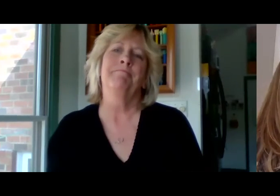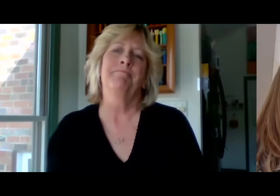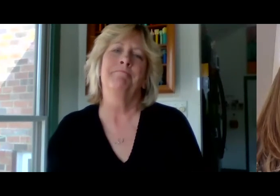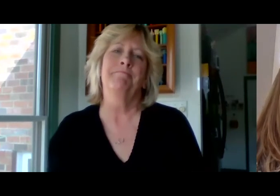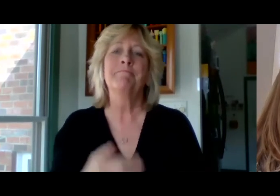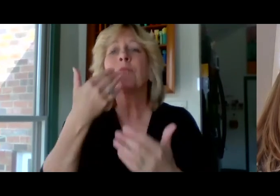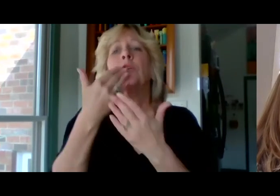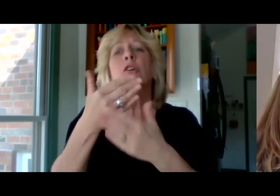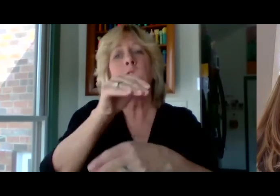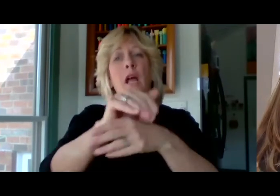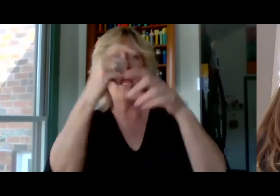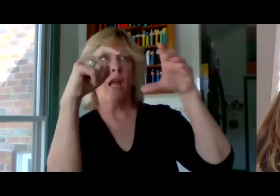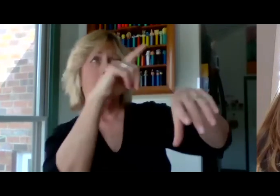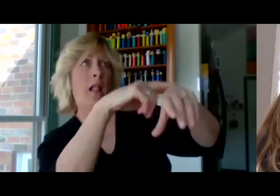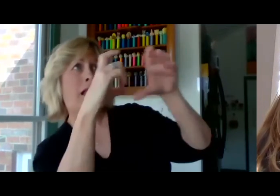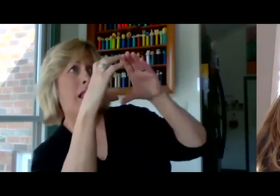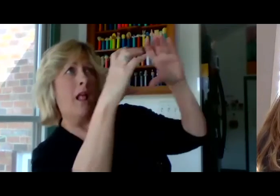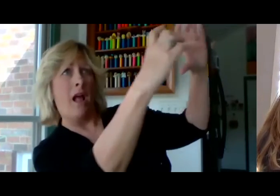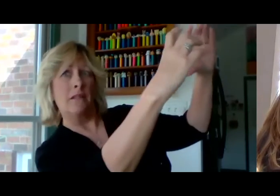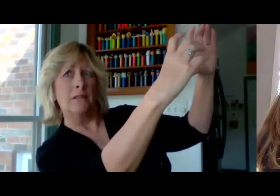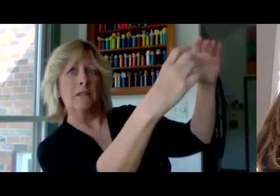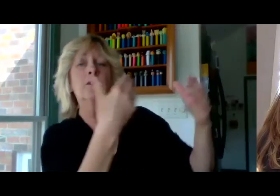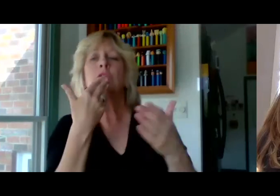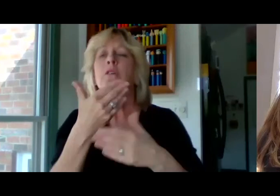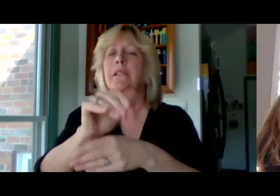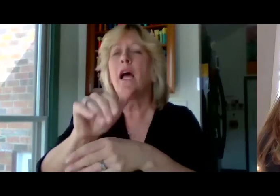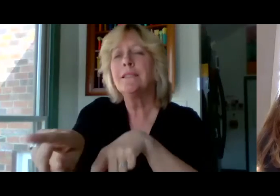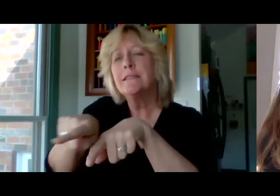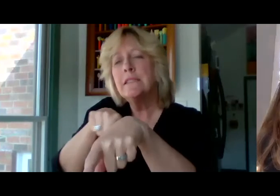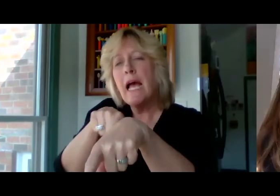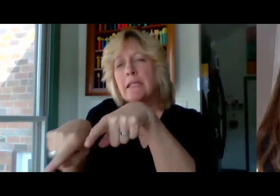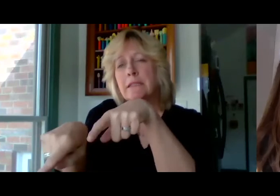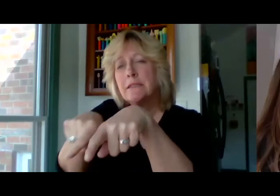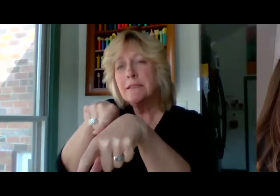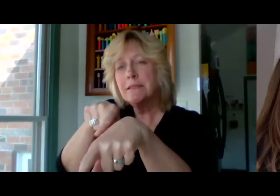Good night, clocks. And good night, socks.